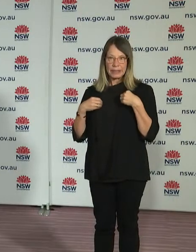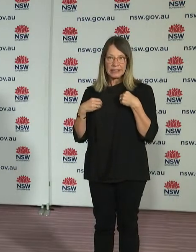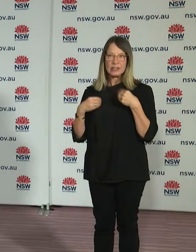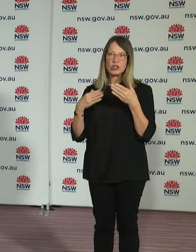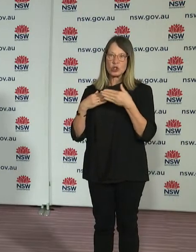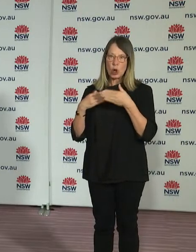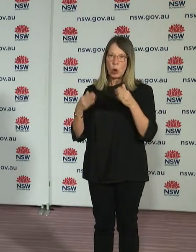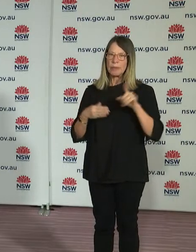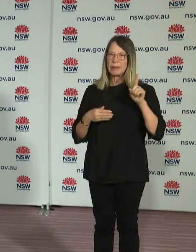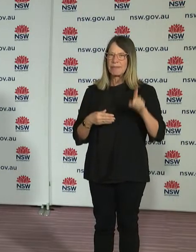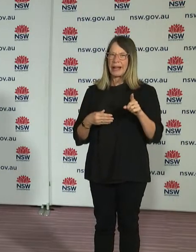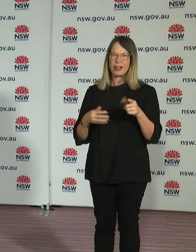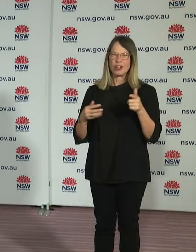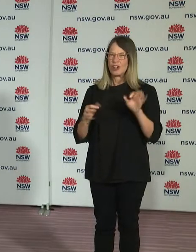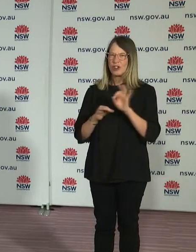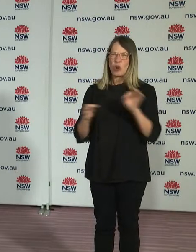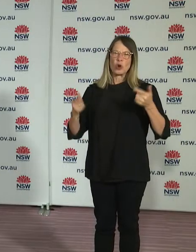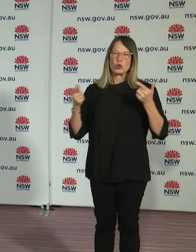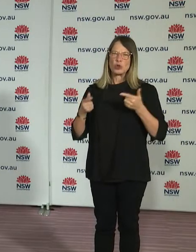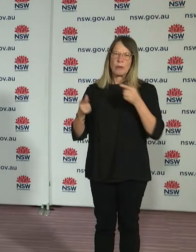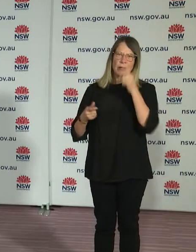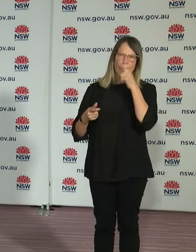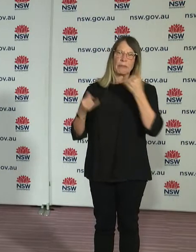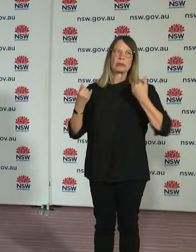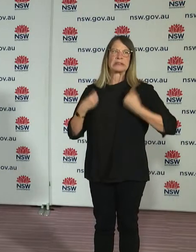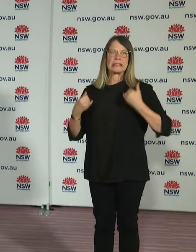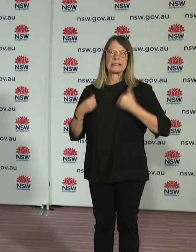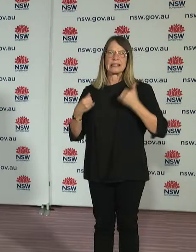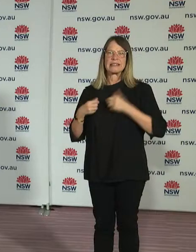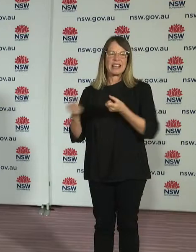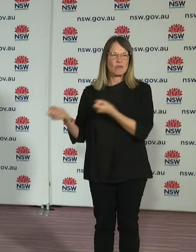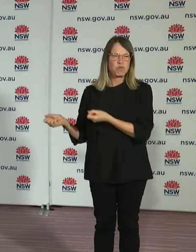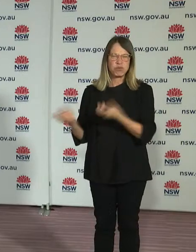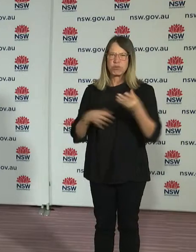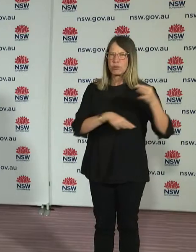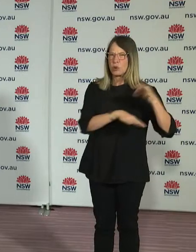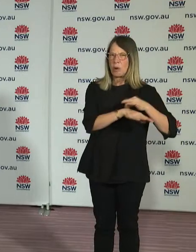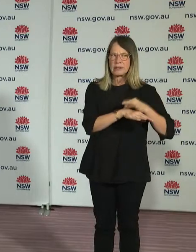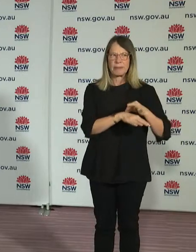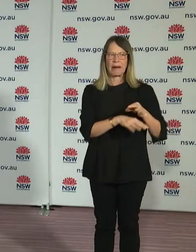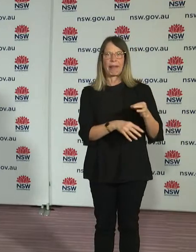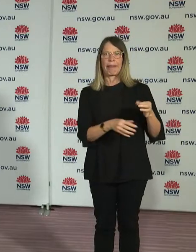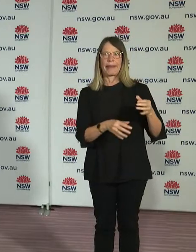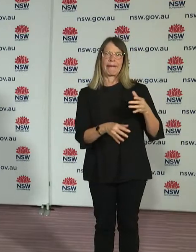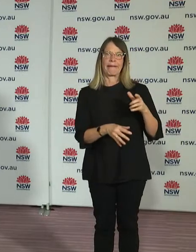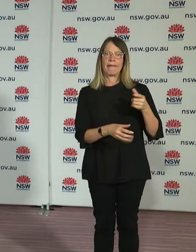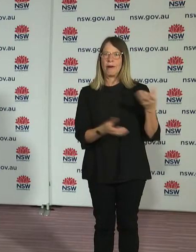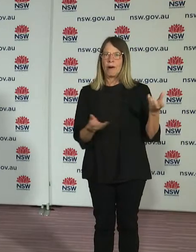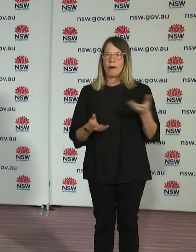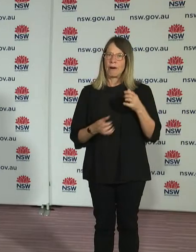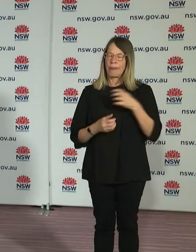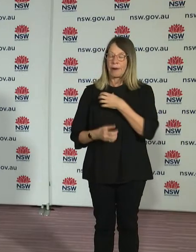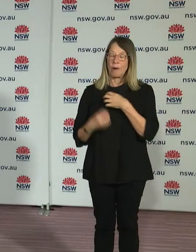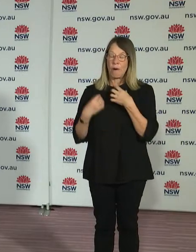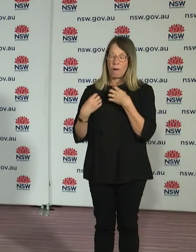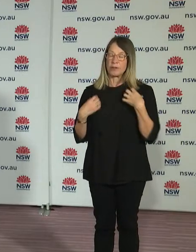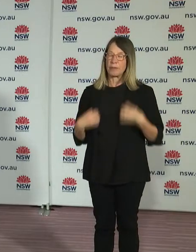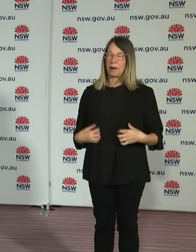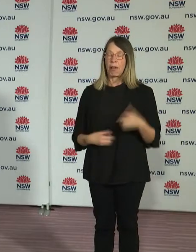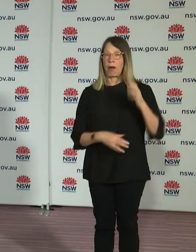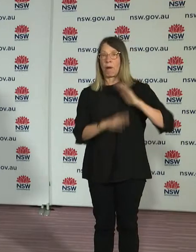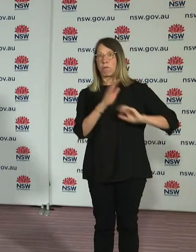the challenges that we have. And I'm more than happy to be criticised for those decisions,